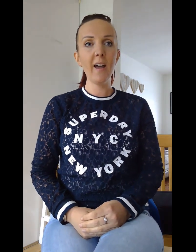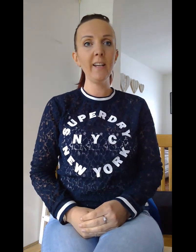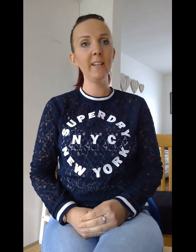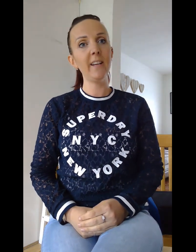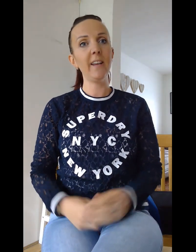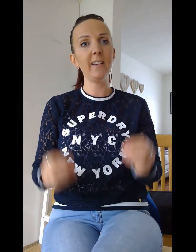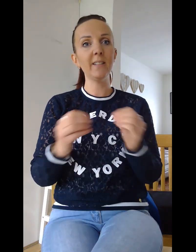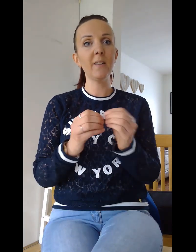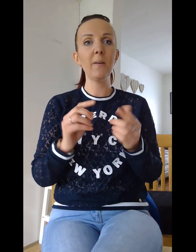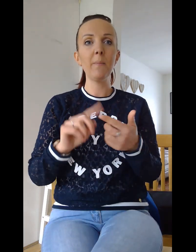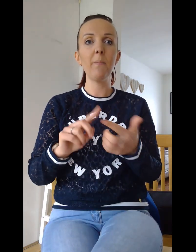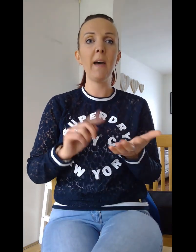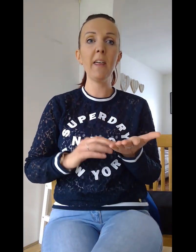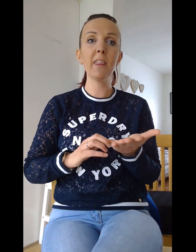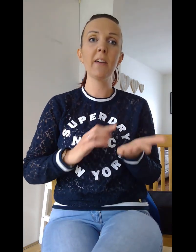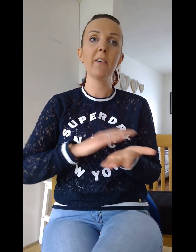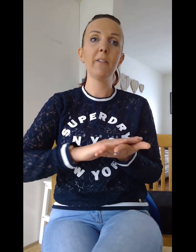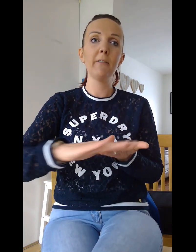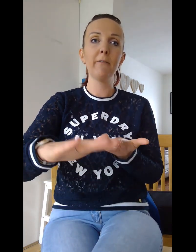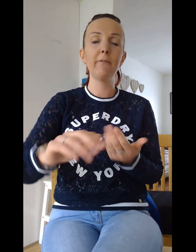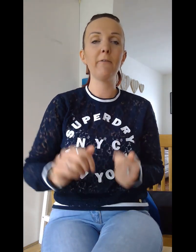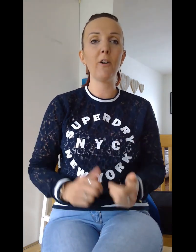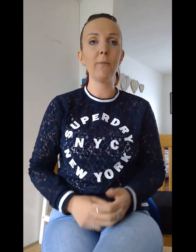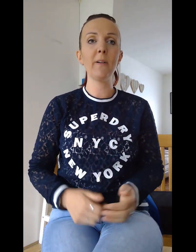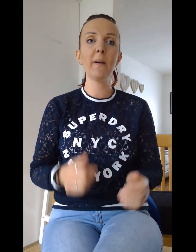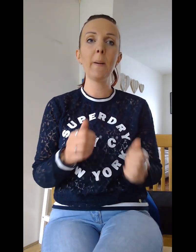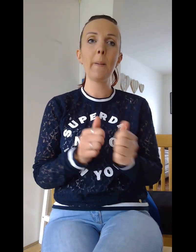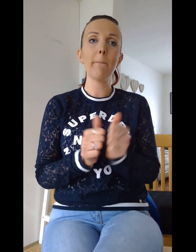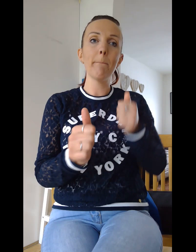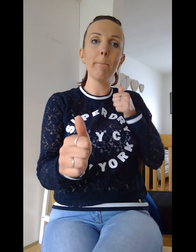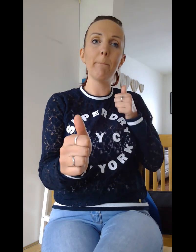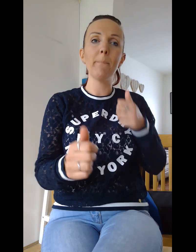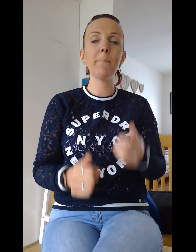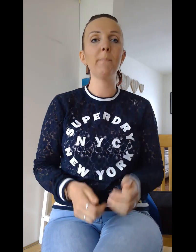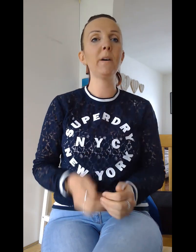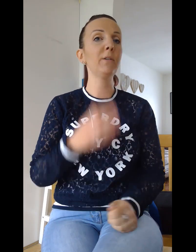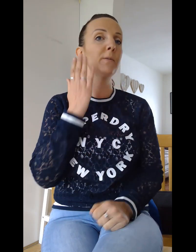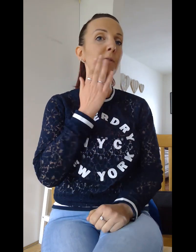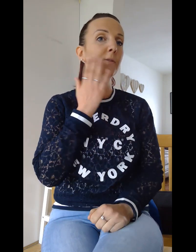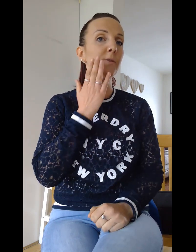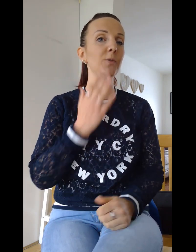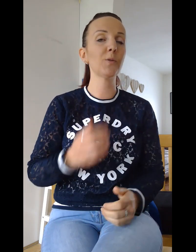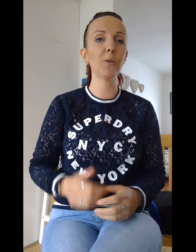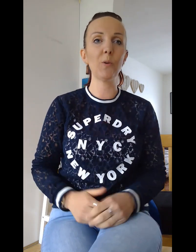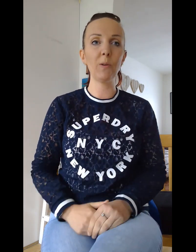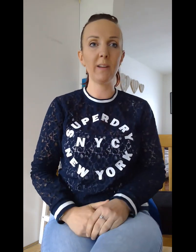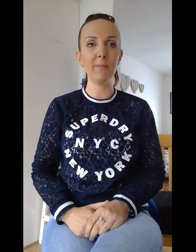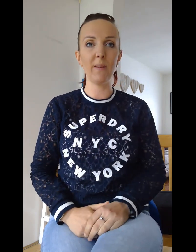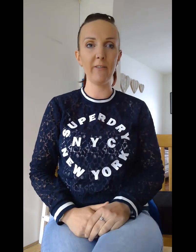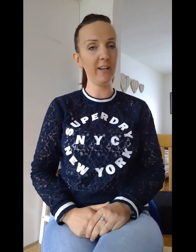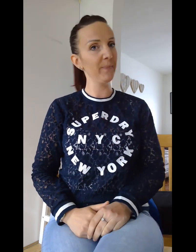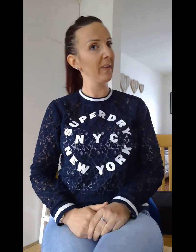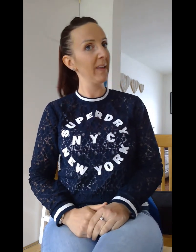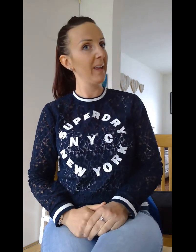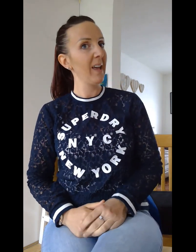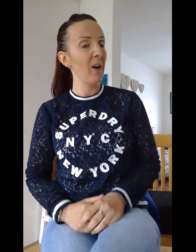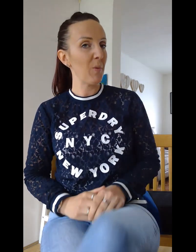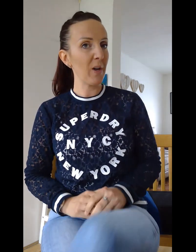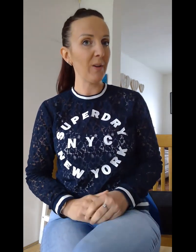Hi, it's Beth from Mill School in Bury. We're going